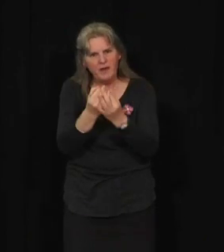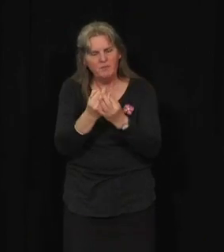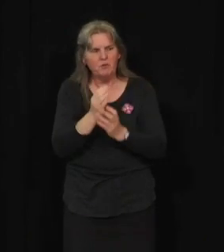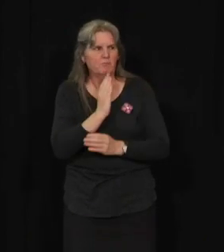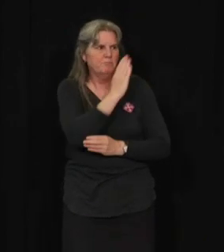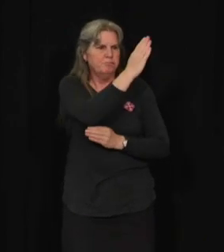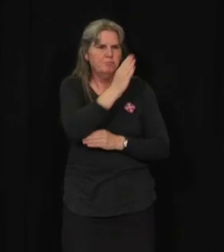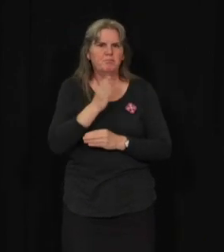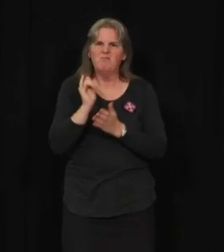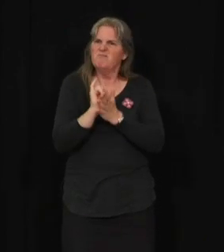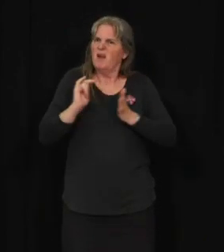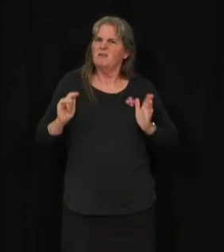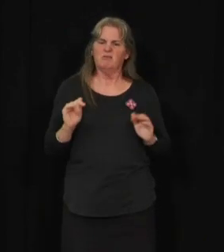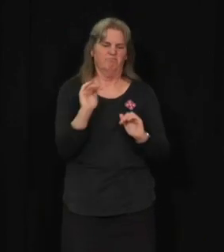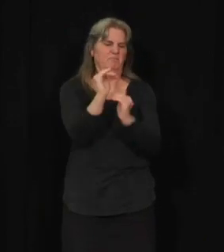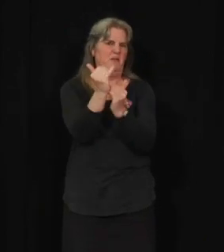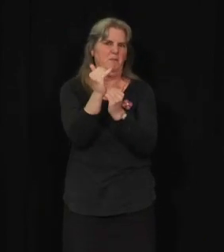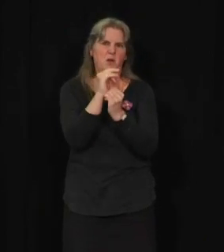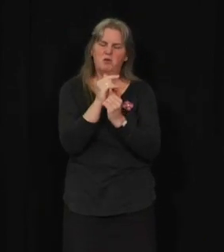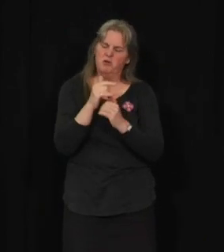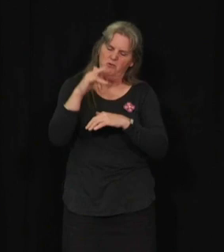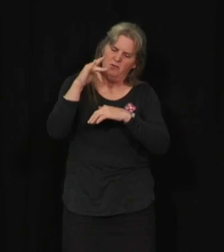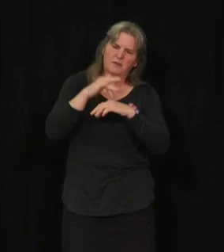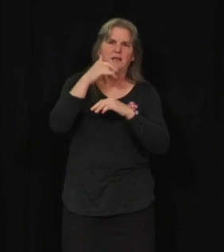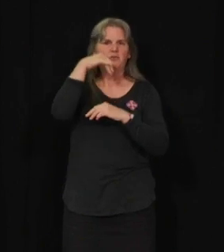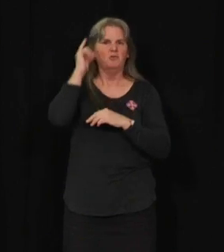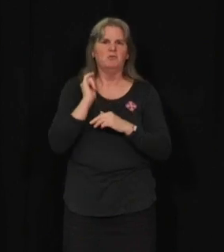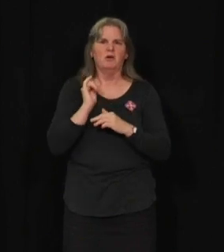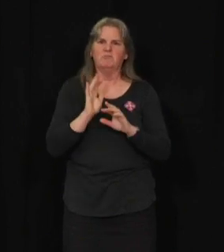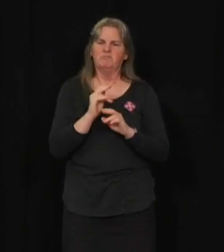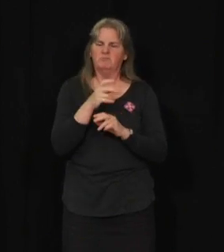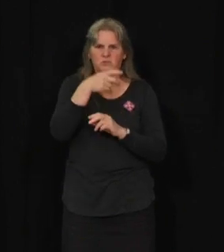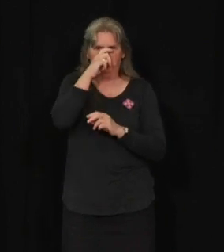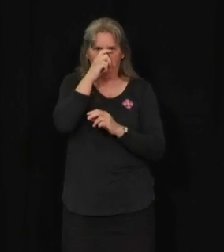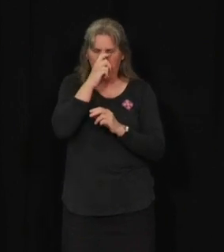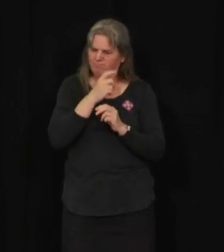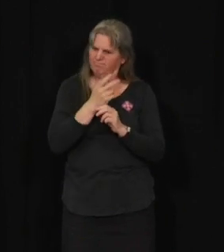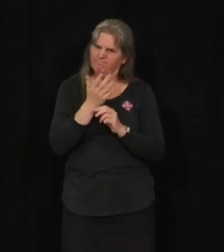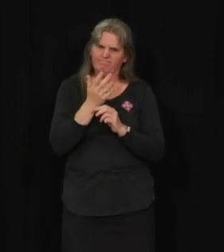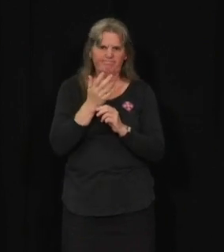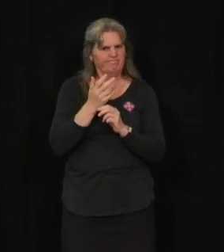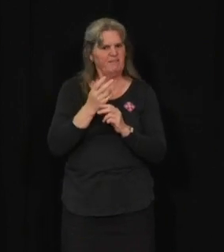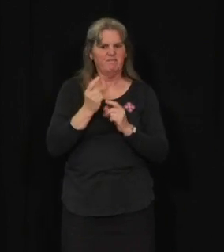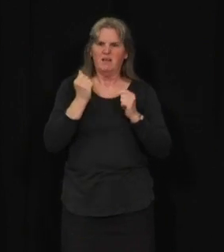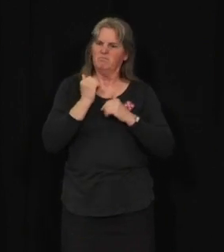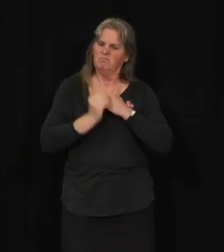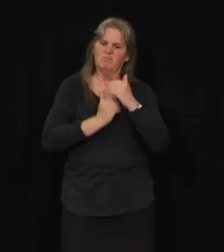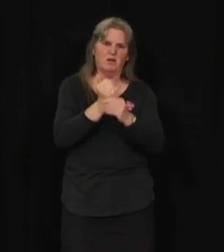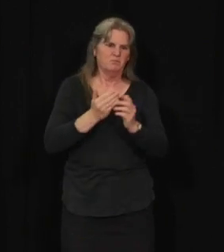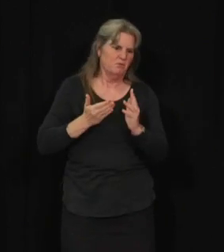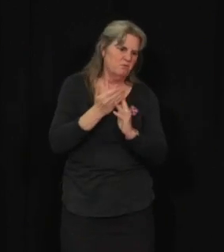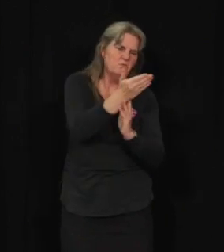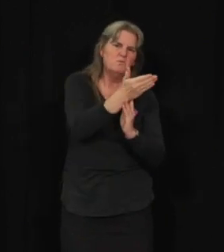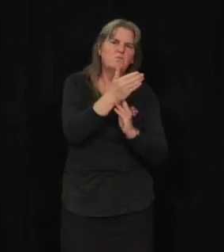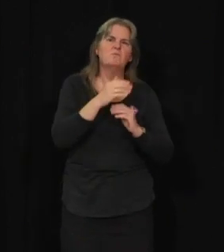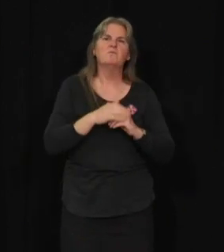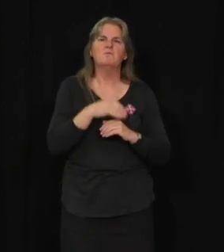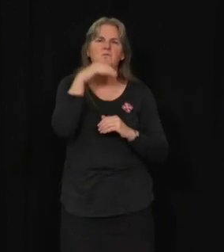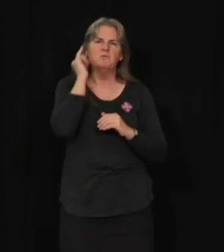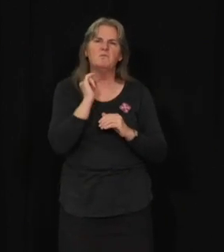NWT, with the strict requirements in place to expedite travel within safe parameters that the Premier